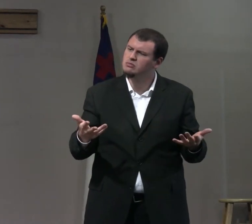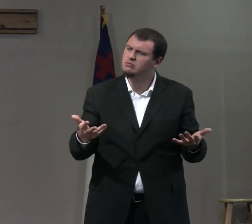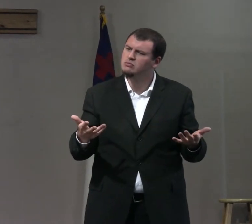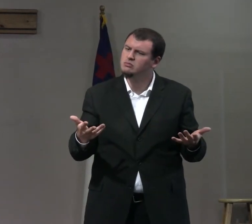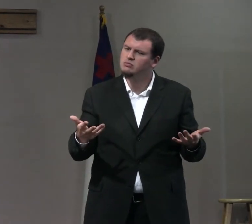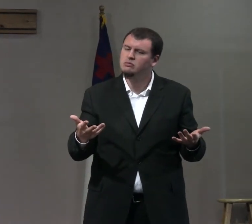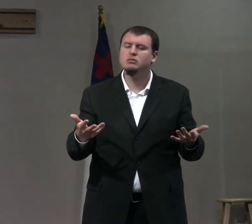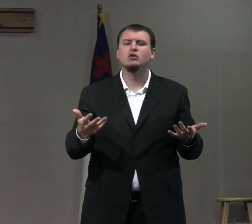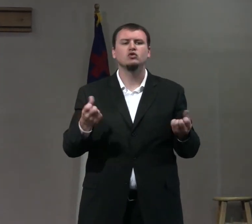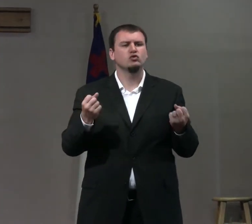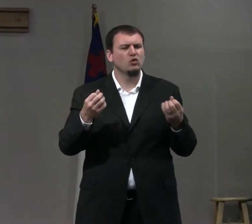better, right?